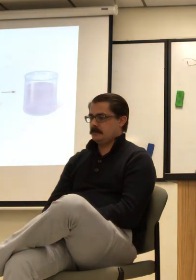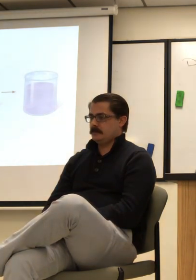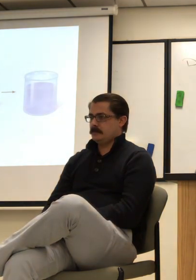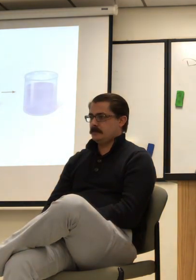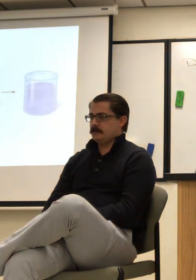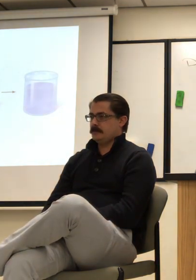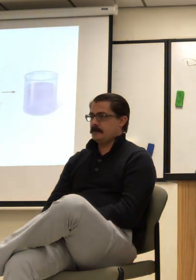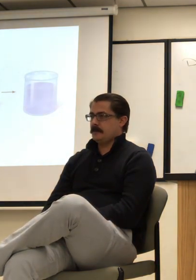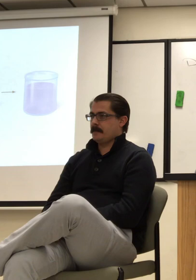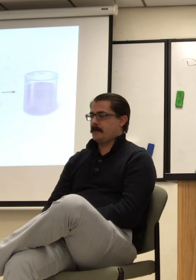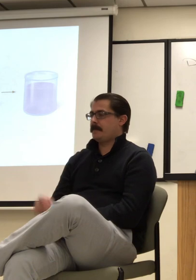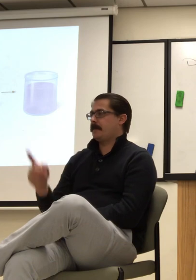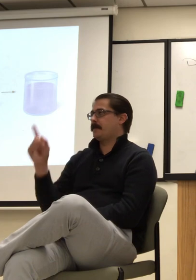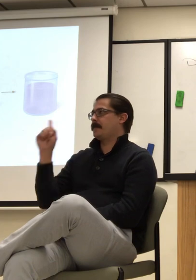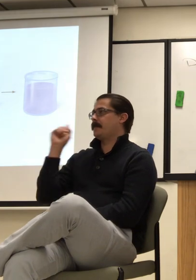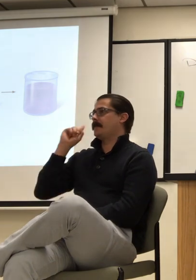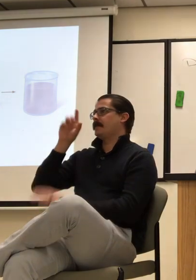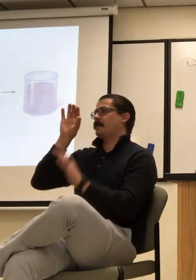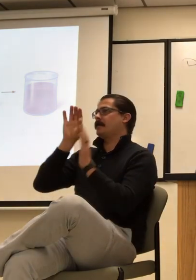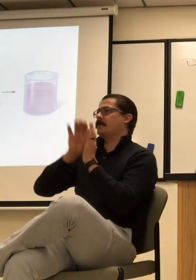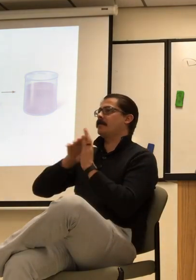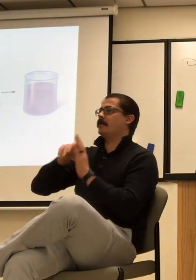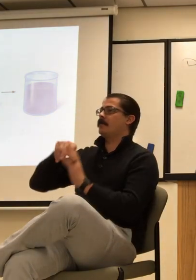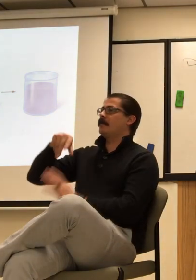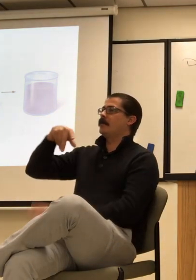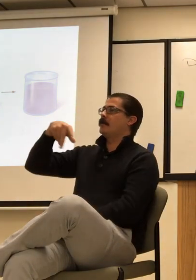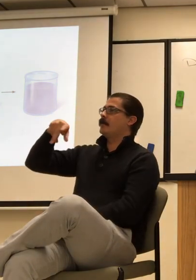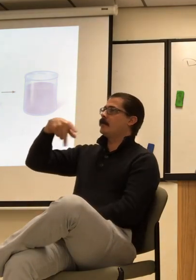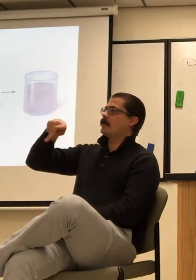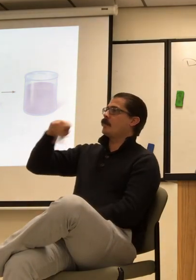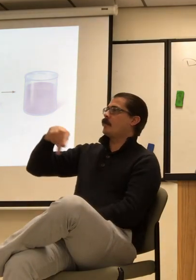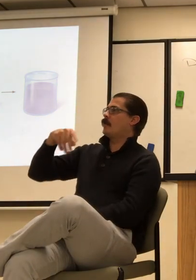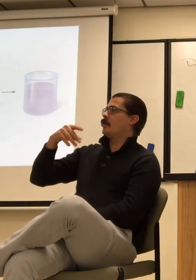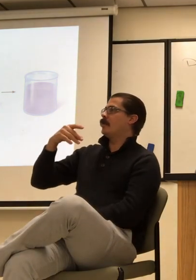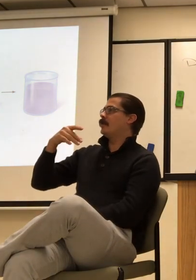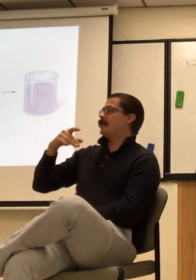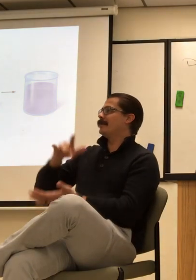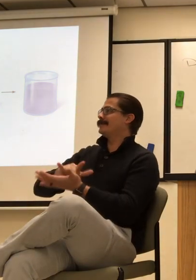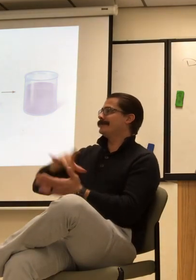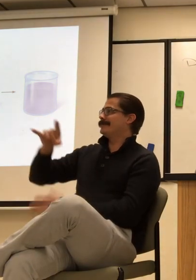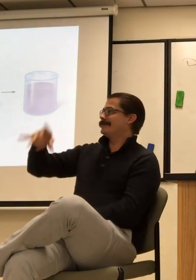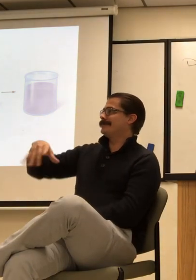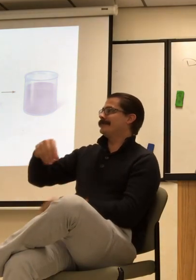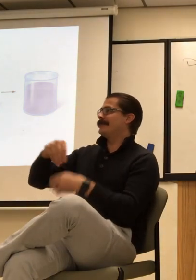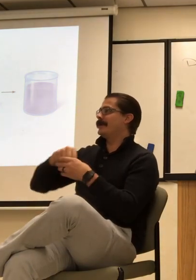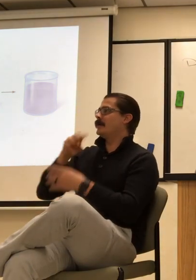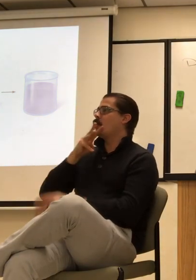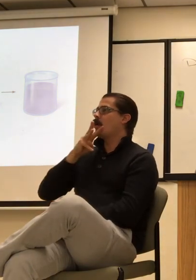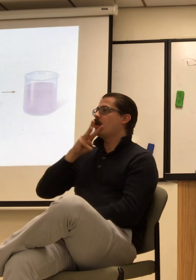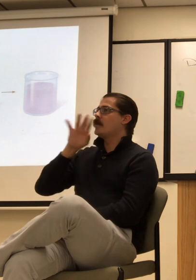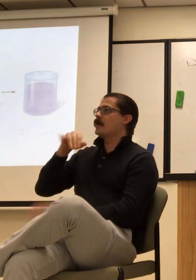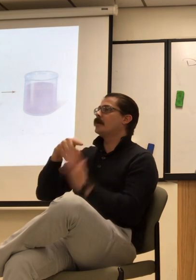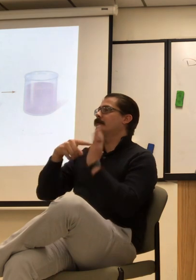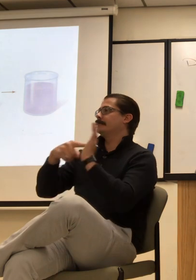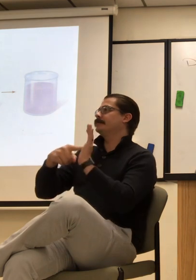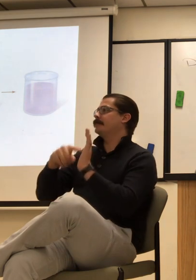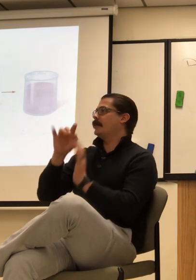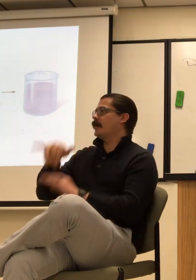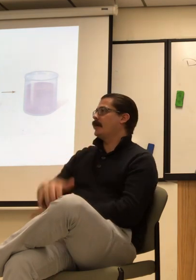And the illustration of the purple tablet in the water is an illustration of